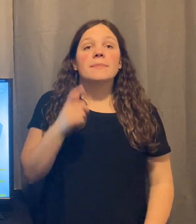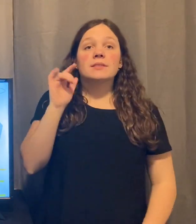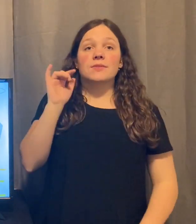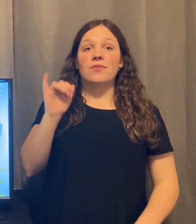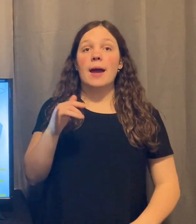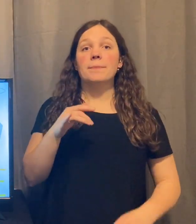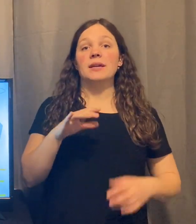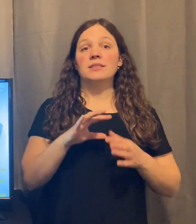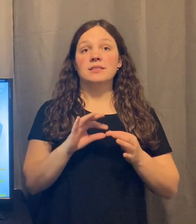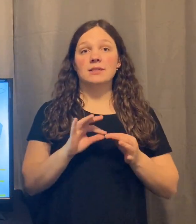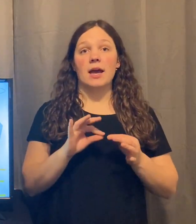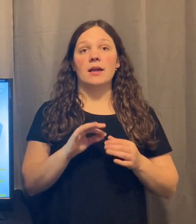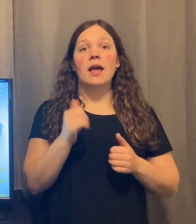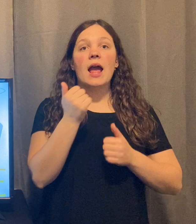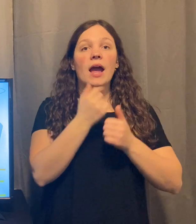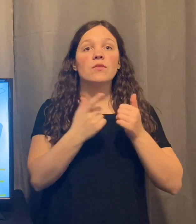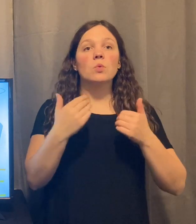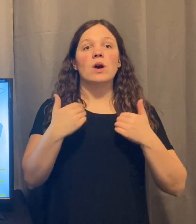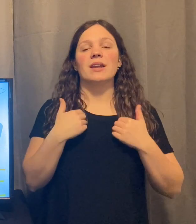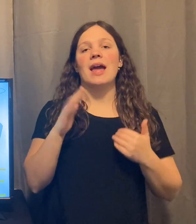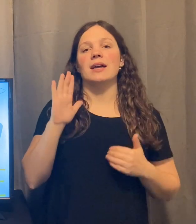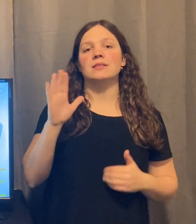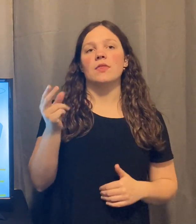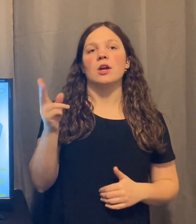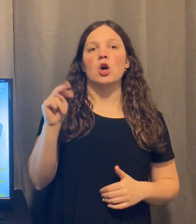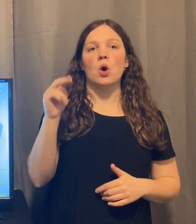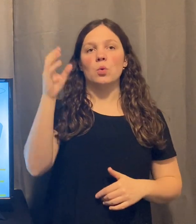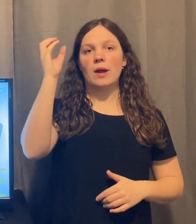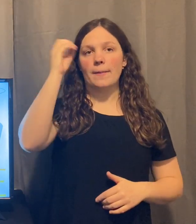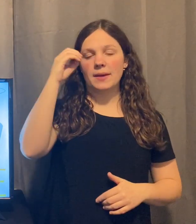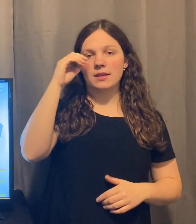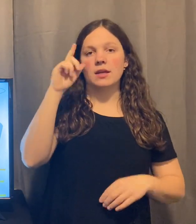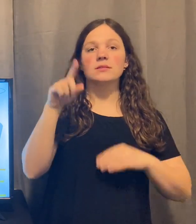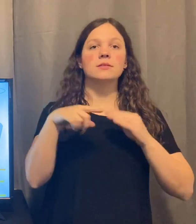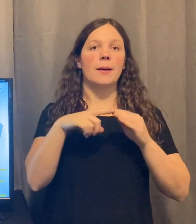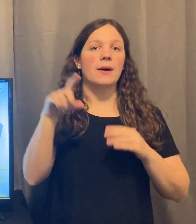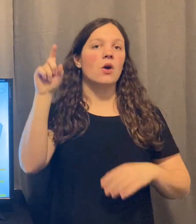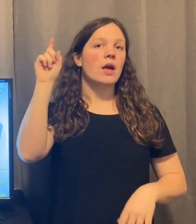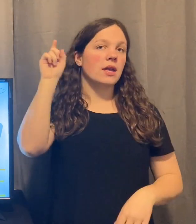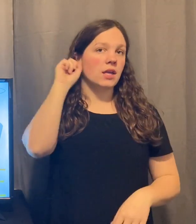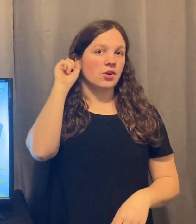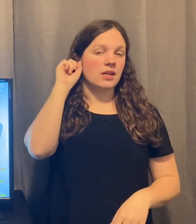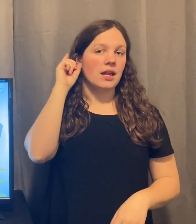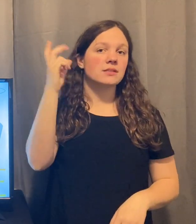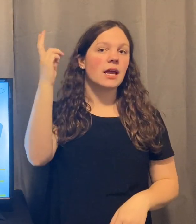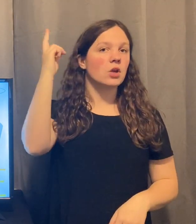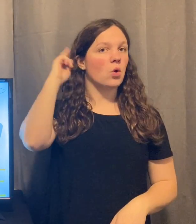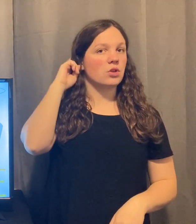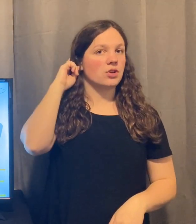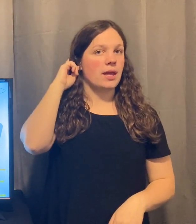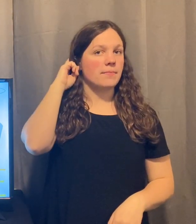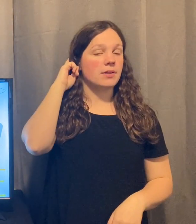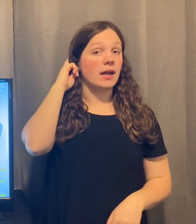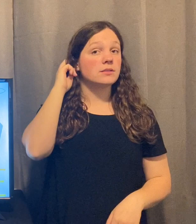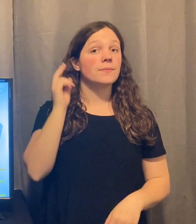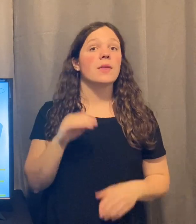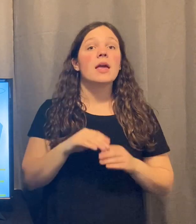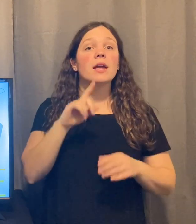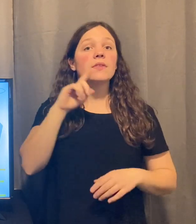Because that being said, everyone has their own opinions about hearing aids and cochlear implants. In the